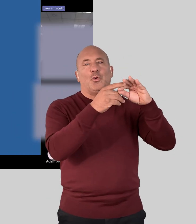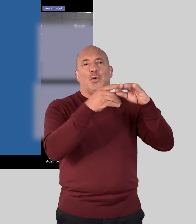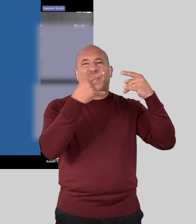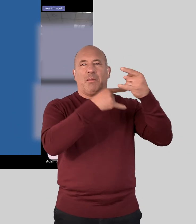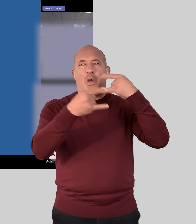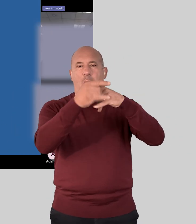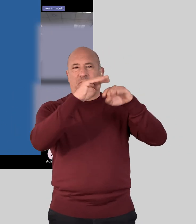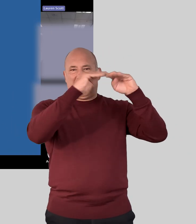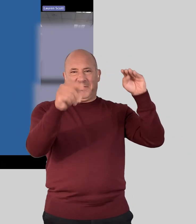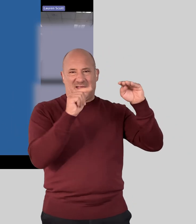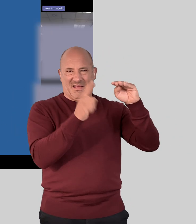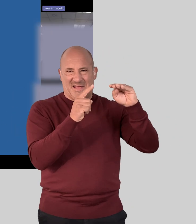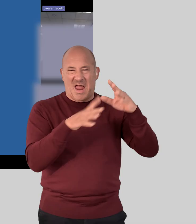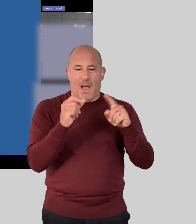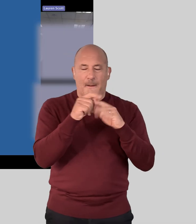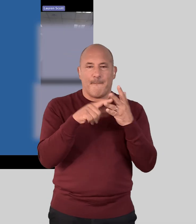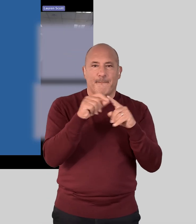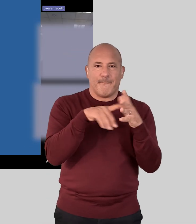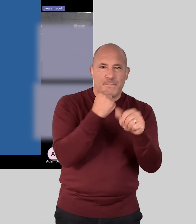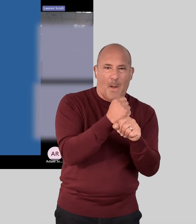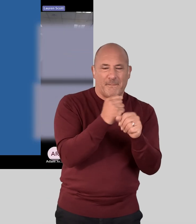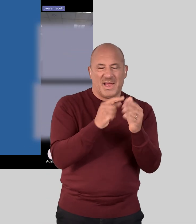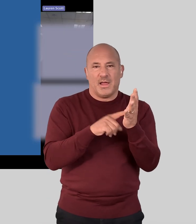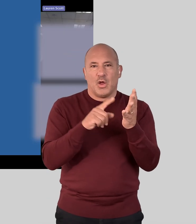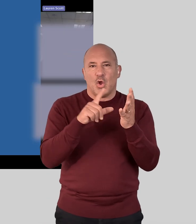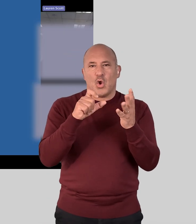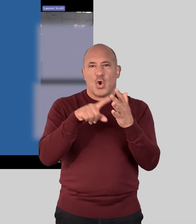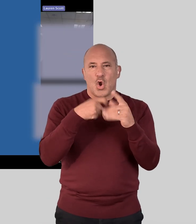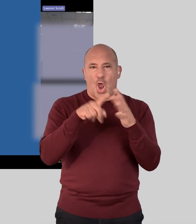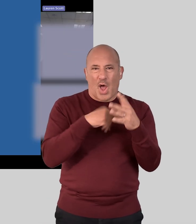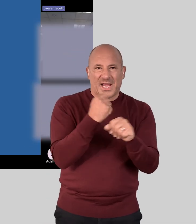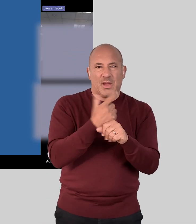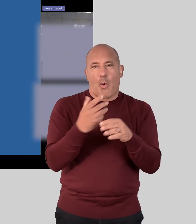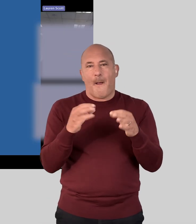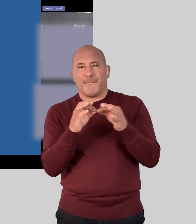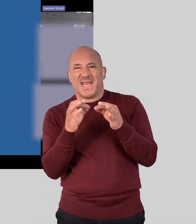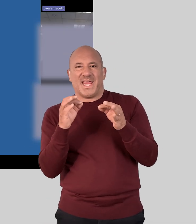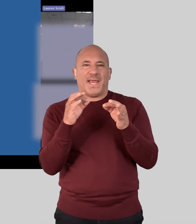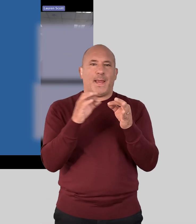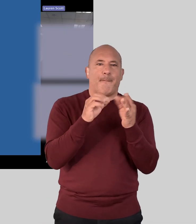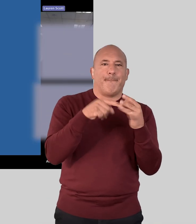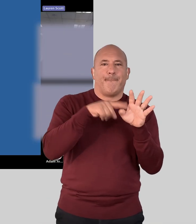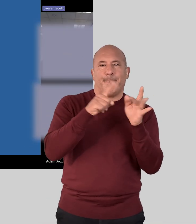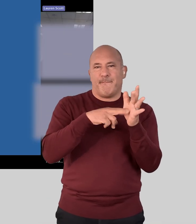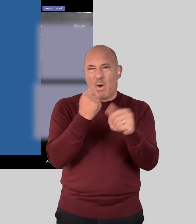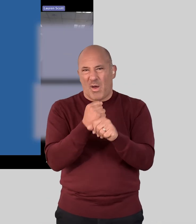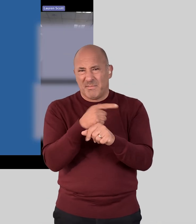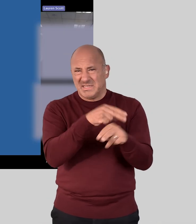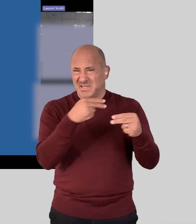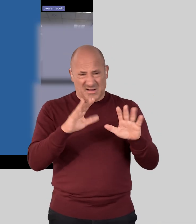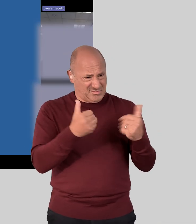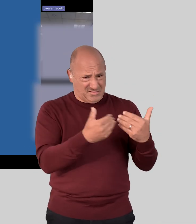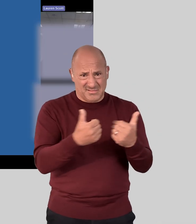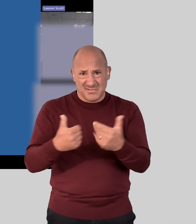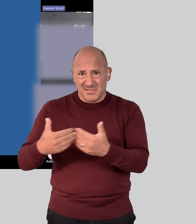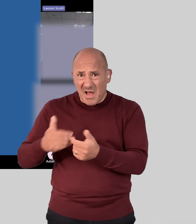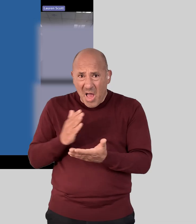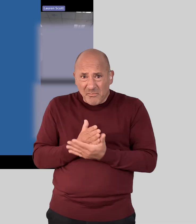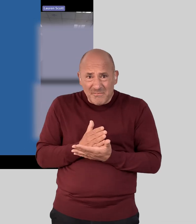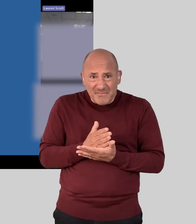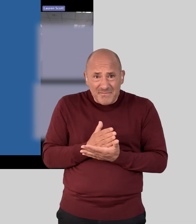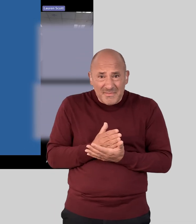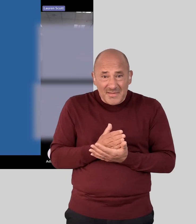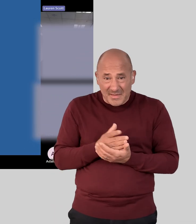under that umbrella, like popping or locking or b-boying. But those dances have an entirely separate history. Hip